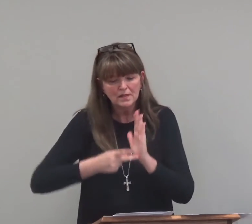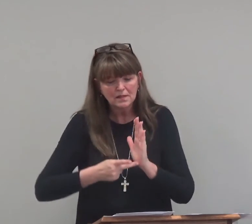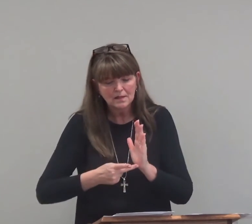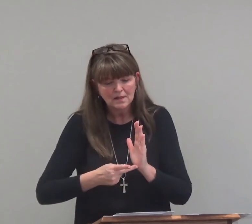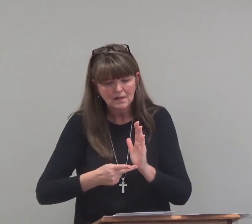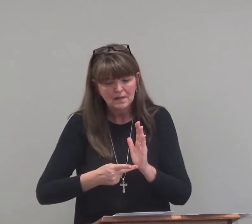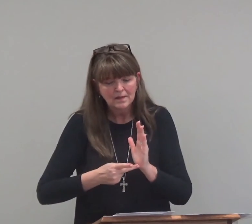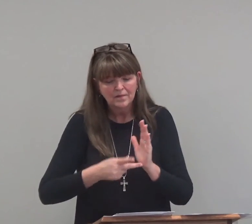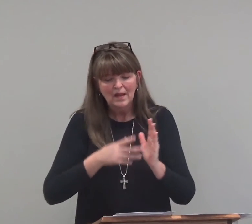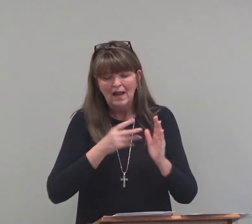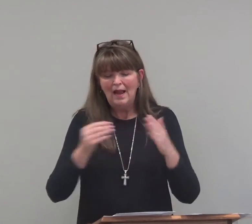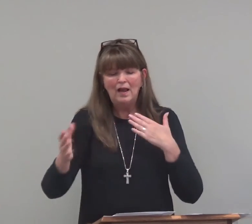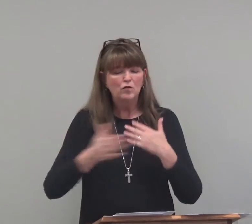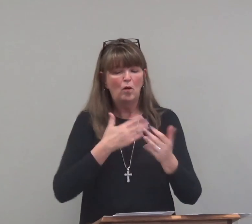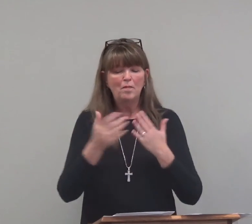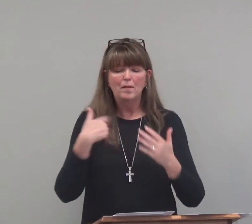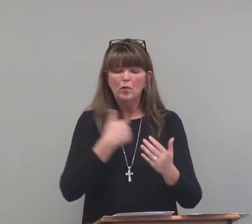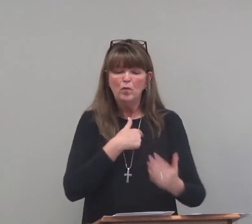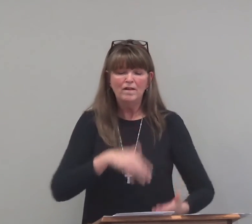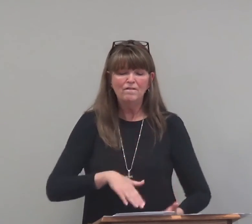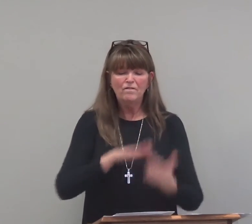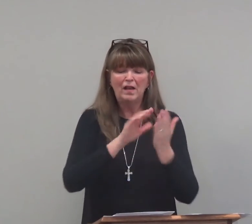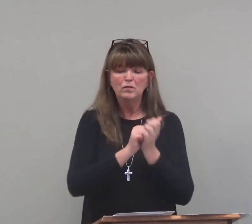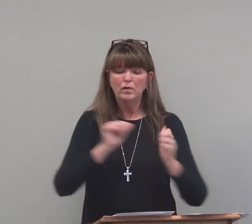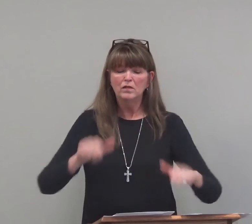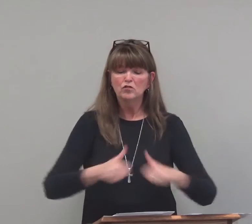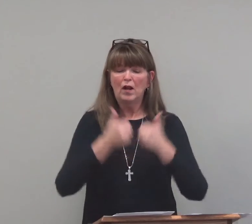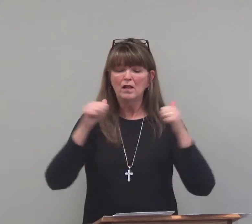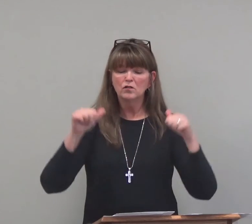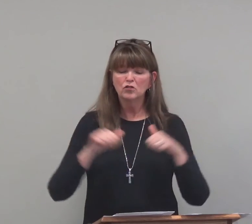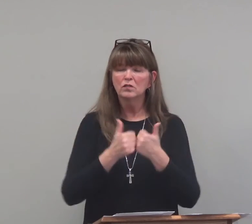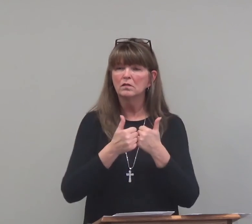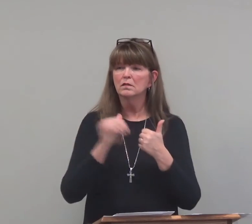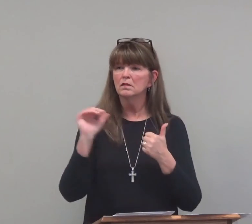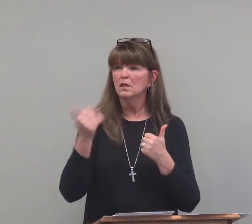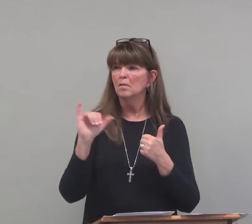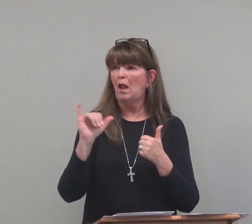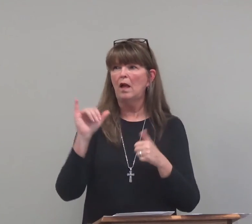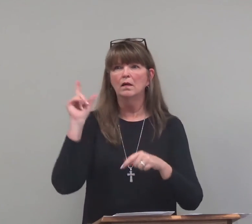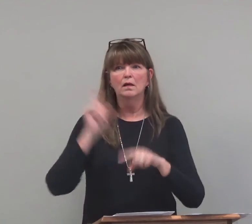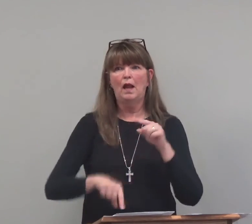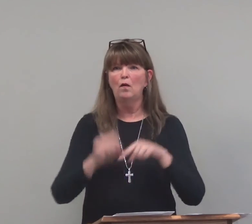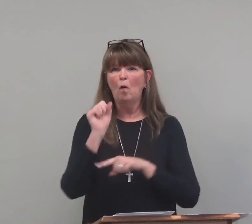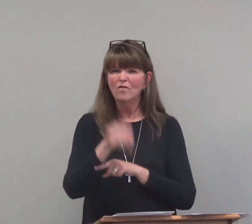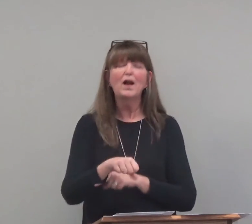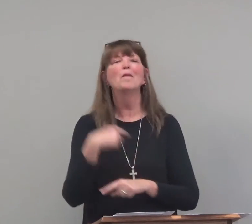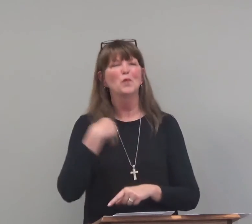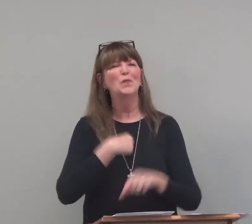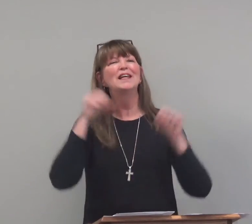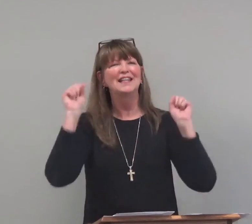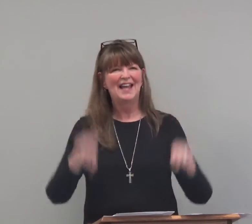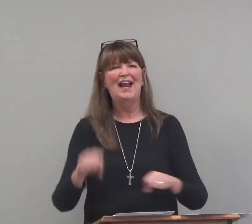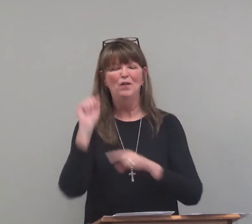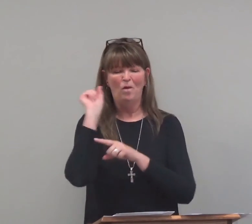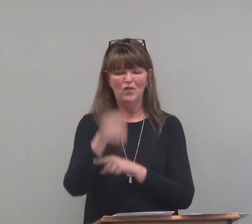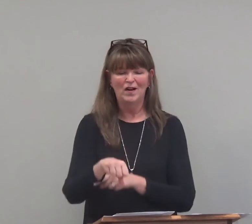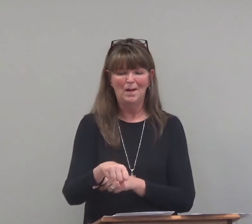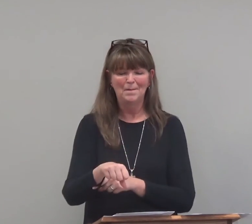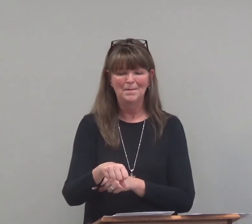And it is possible to have a life with purpose, no matter what challenges we face. We